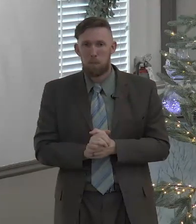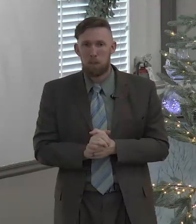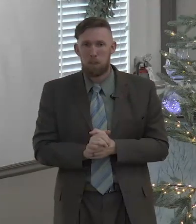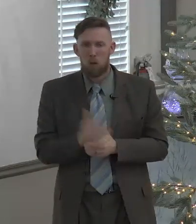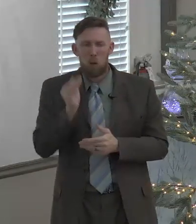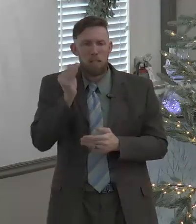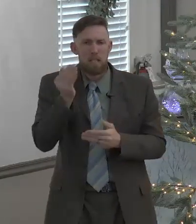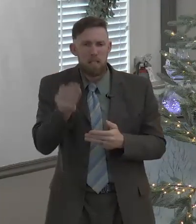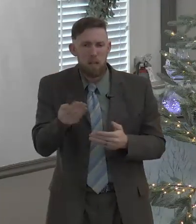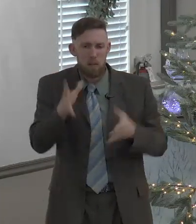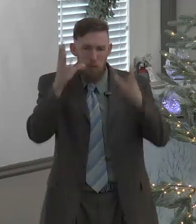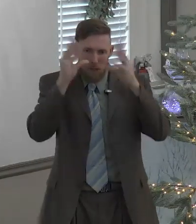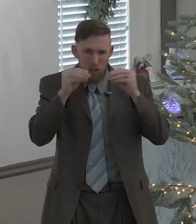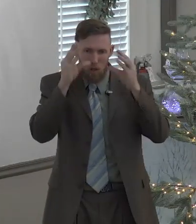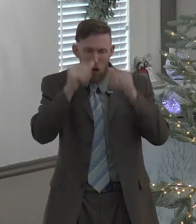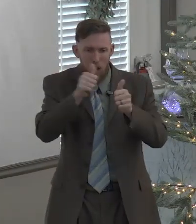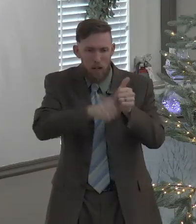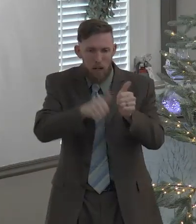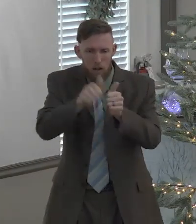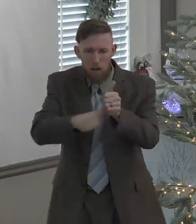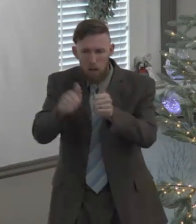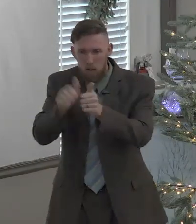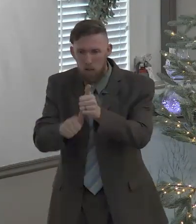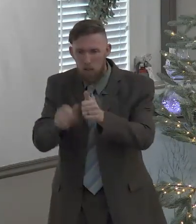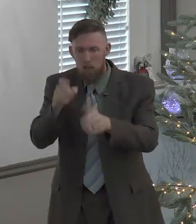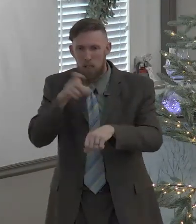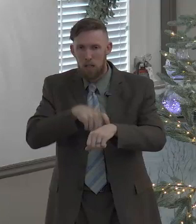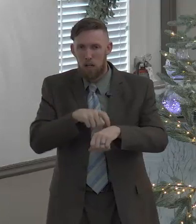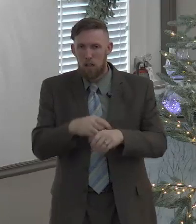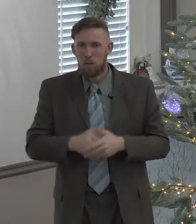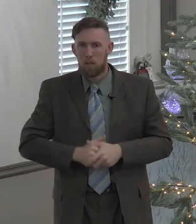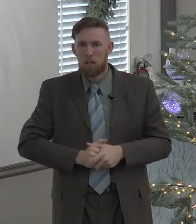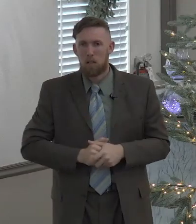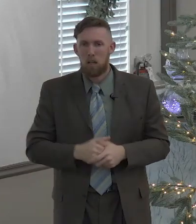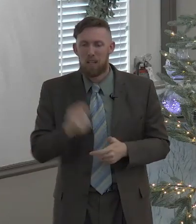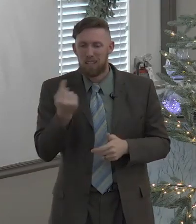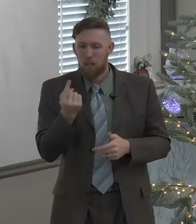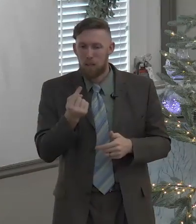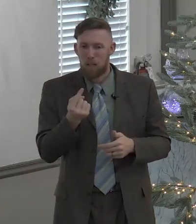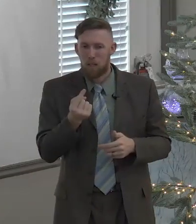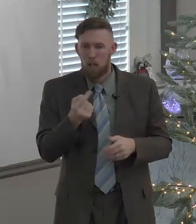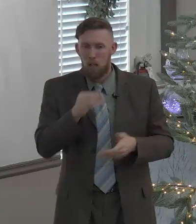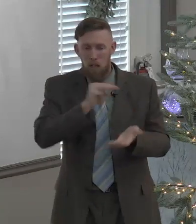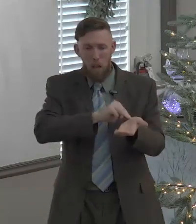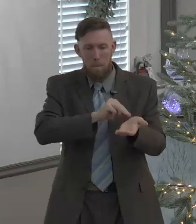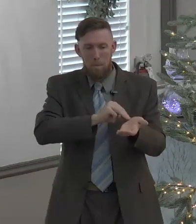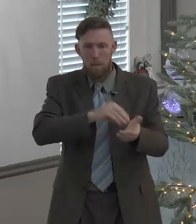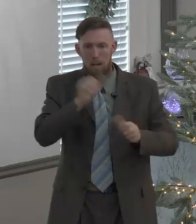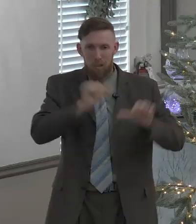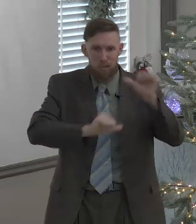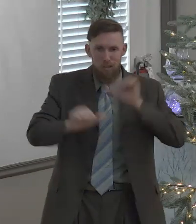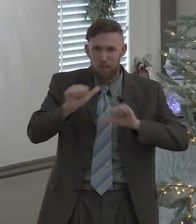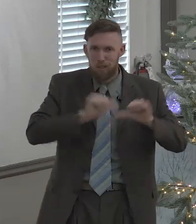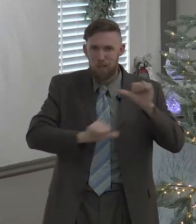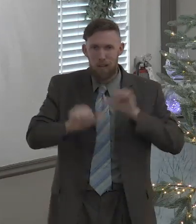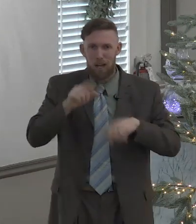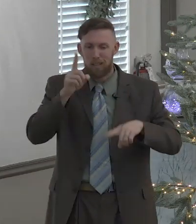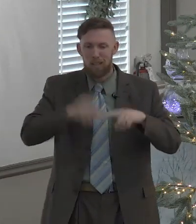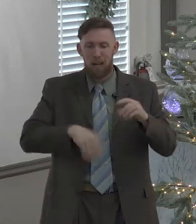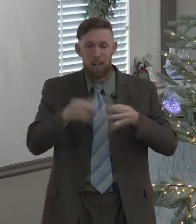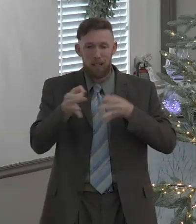Jairus and his little girl, what seems to be taught here is something that